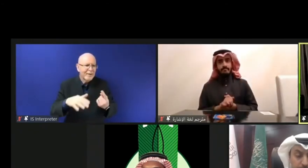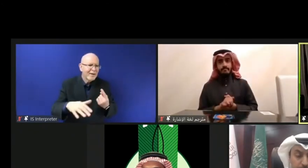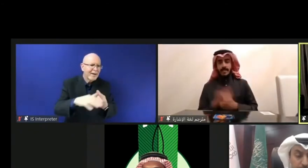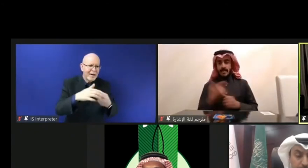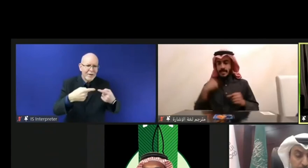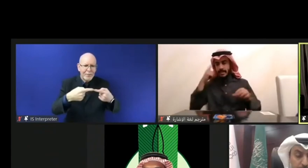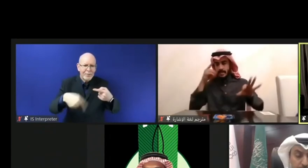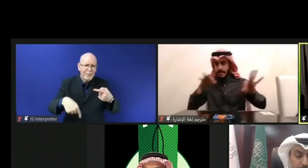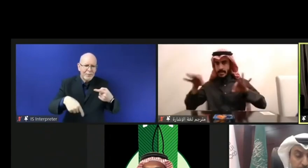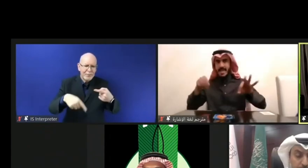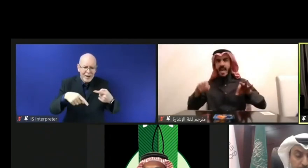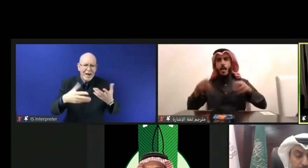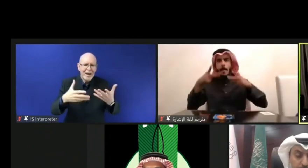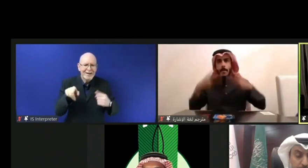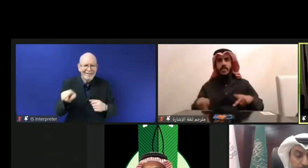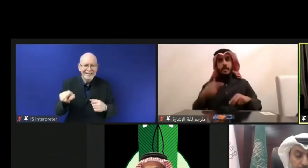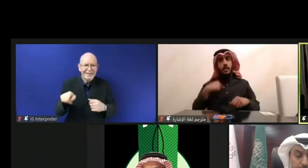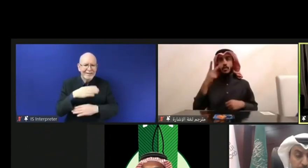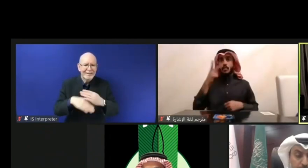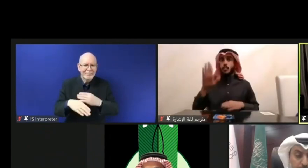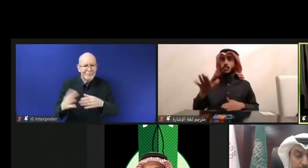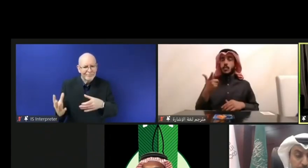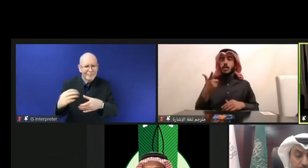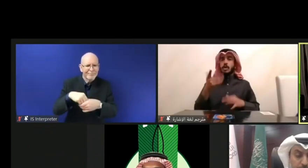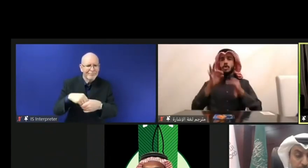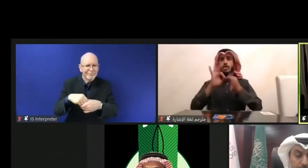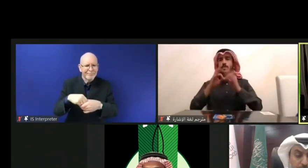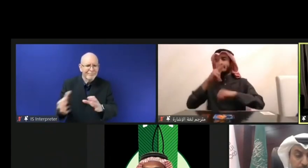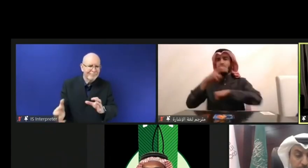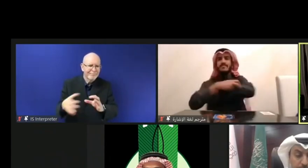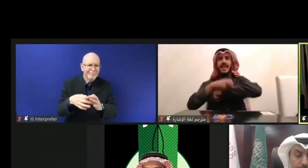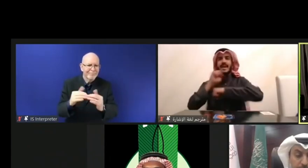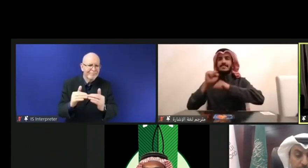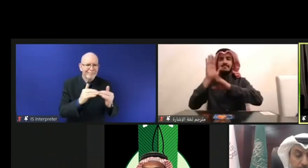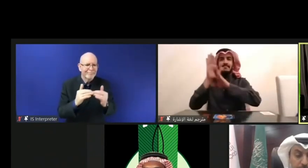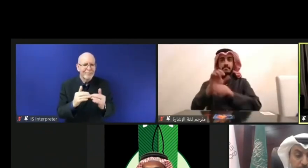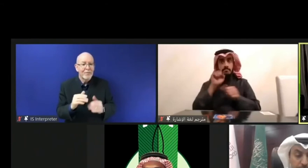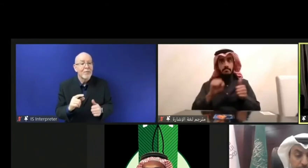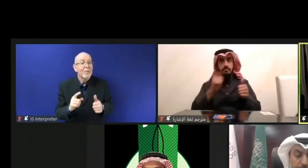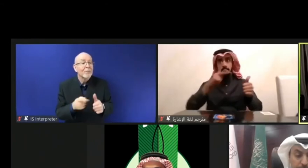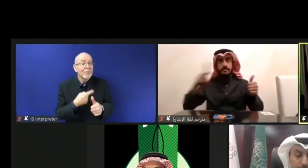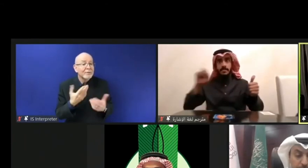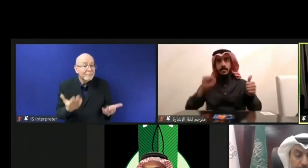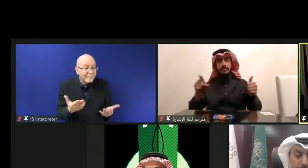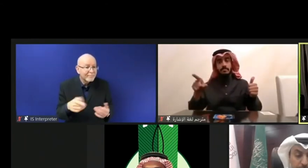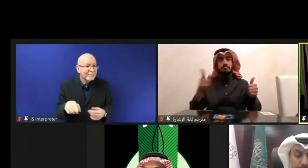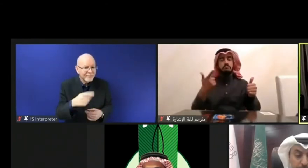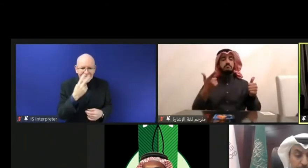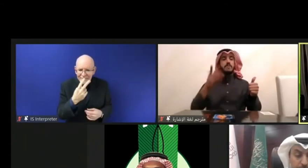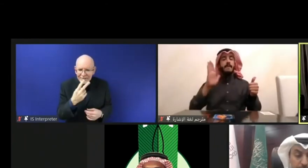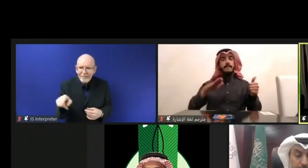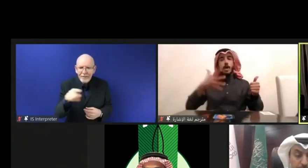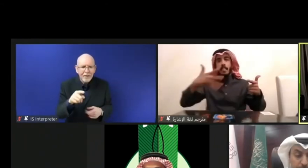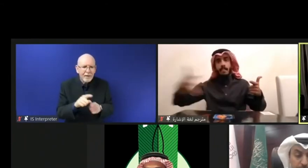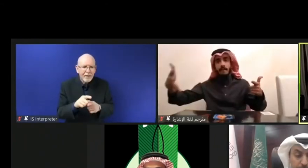have charities that work with people with disability from the time that they are children until they reach the age